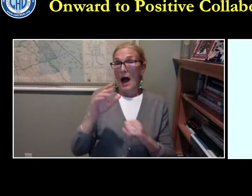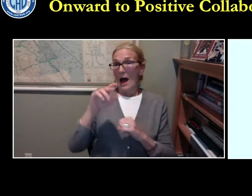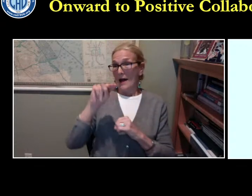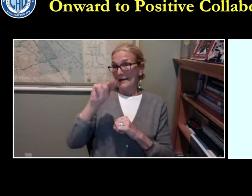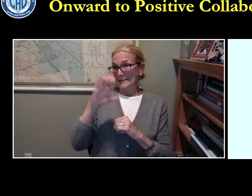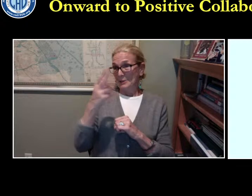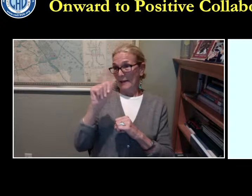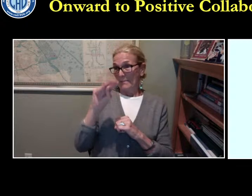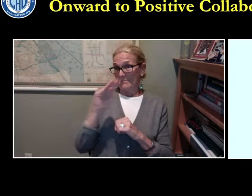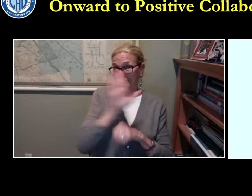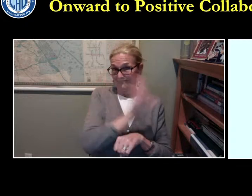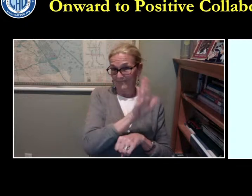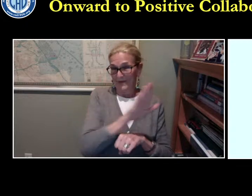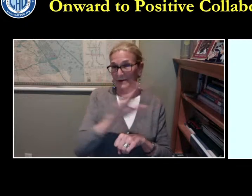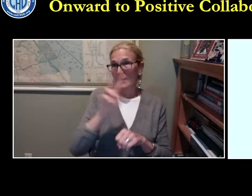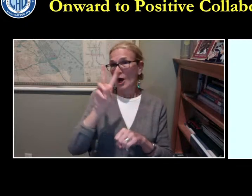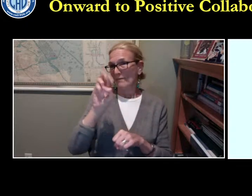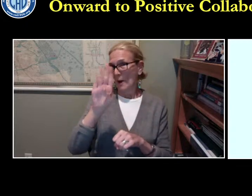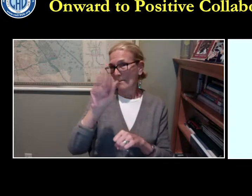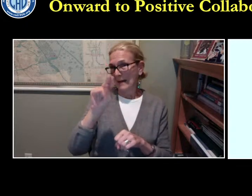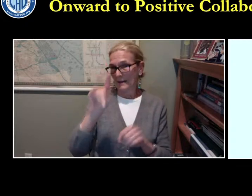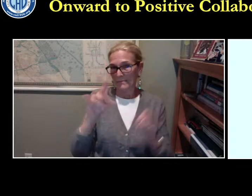I feel like I should slow down. Okay.